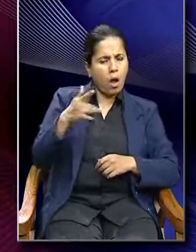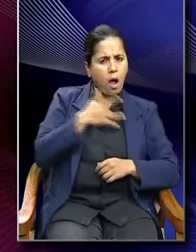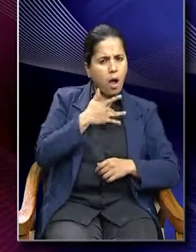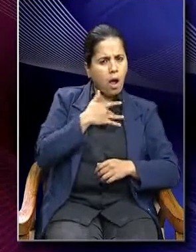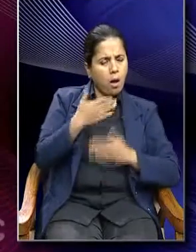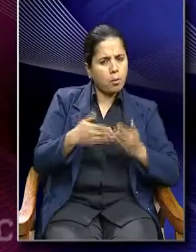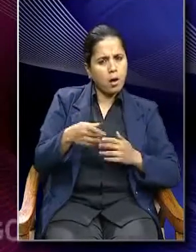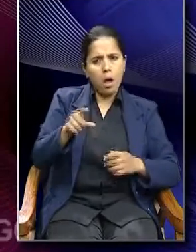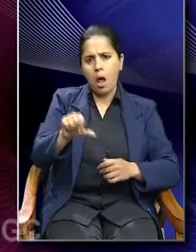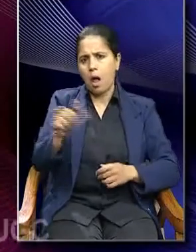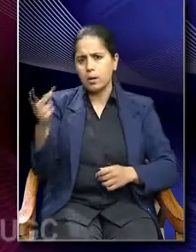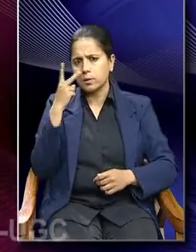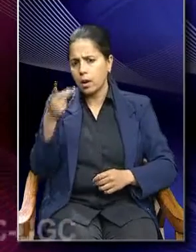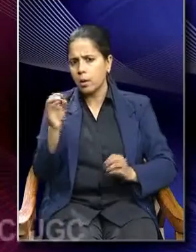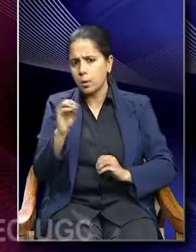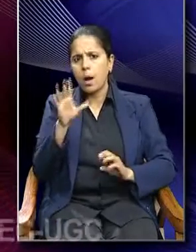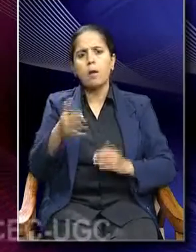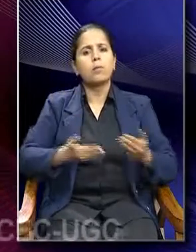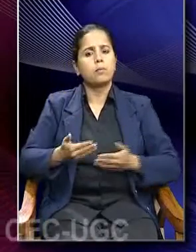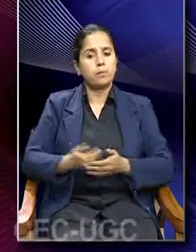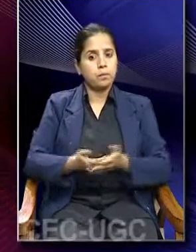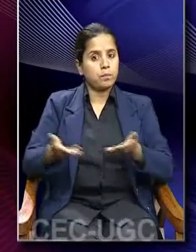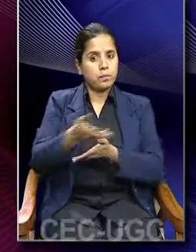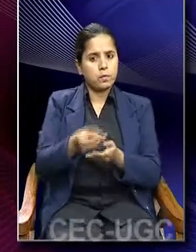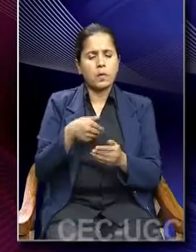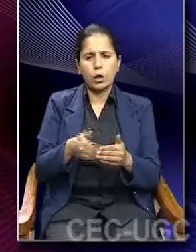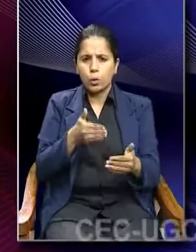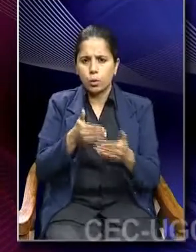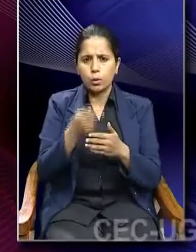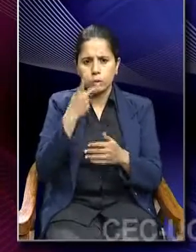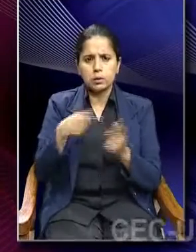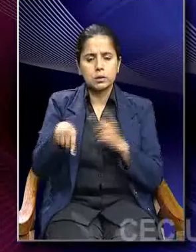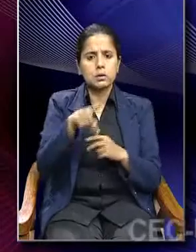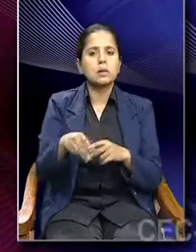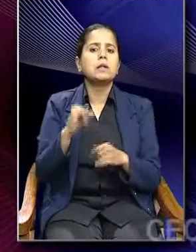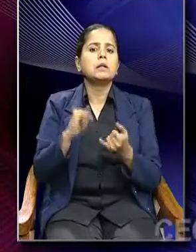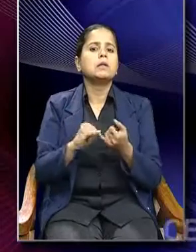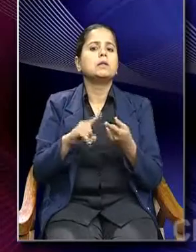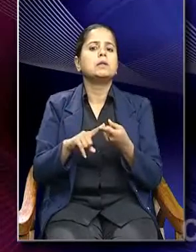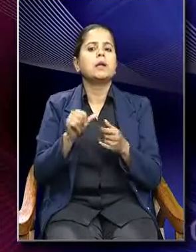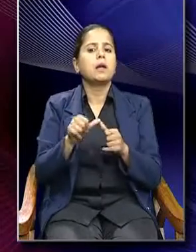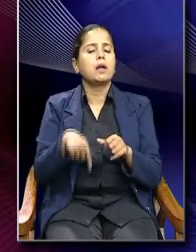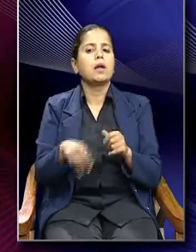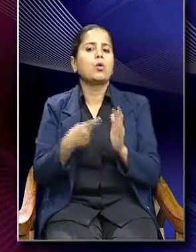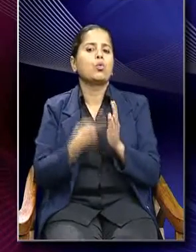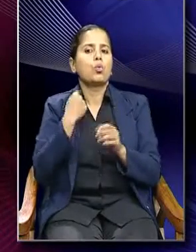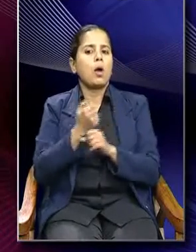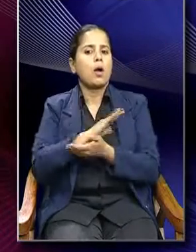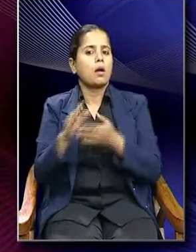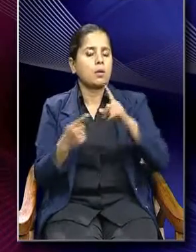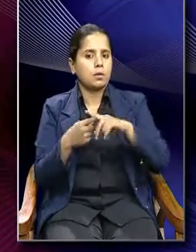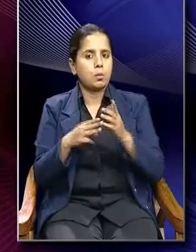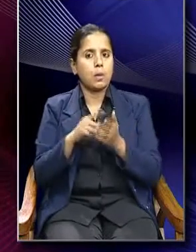other than the X. So, this brings us very close to C. Wright Mill's whole idea of biography and